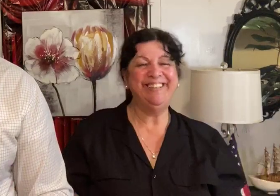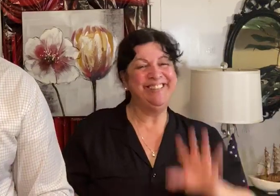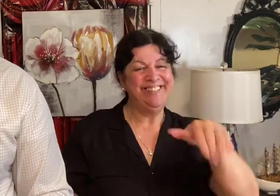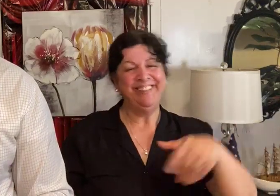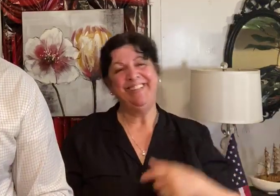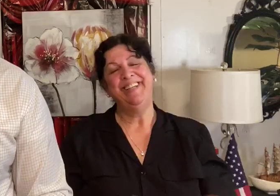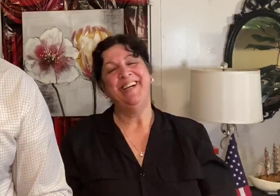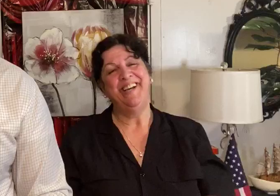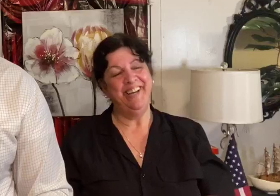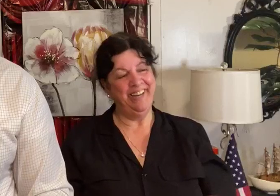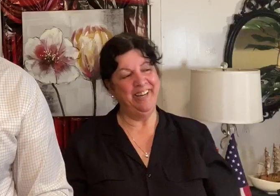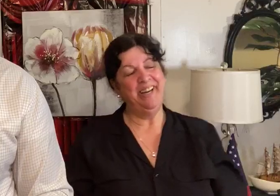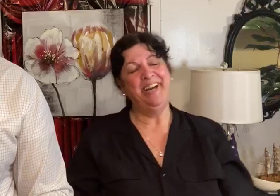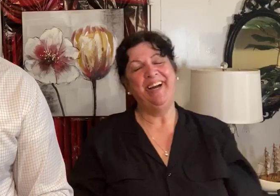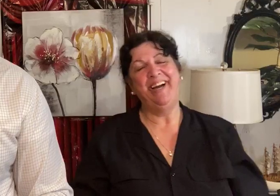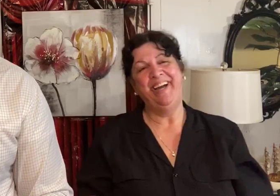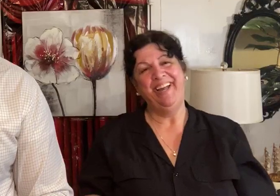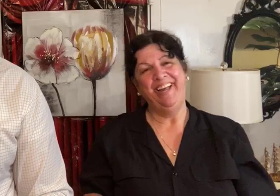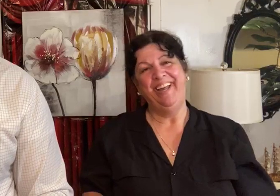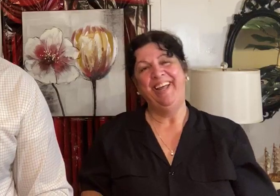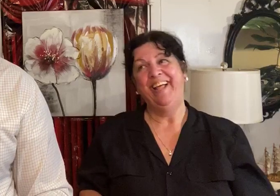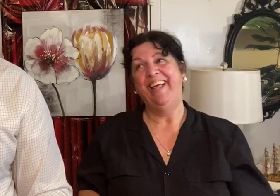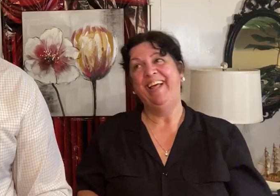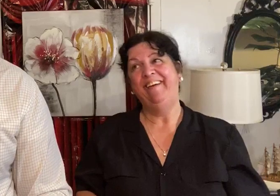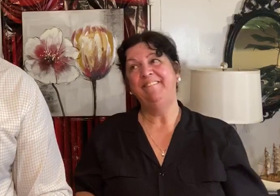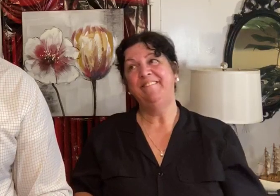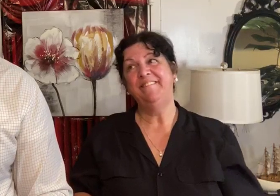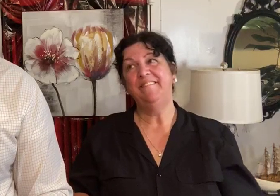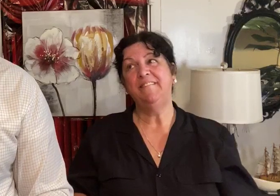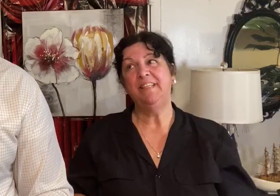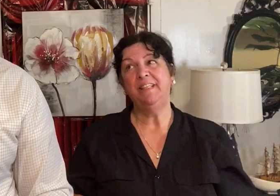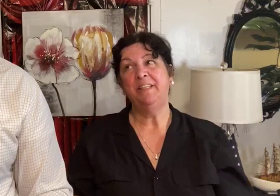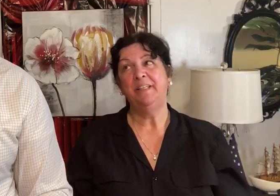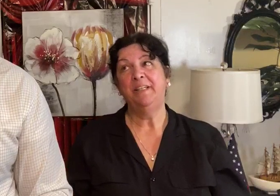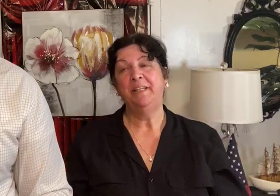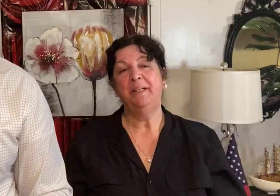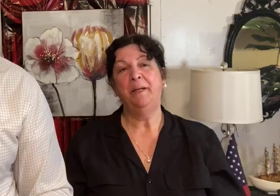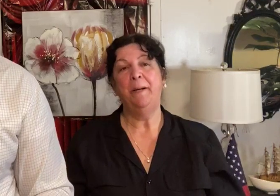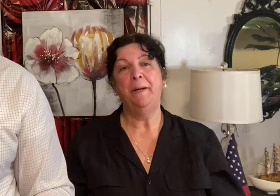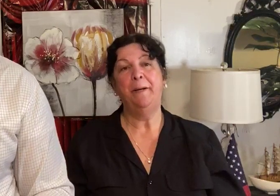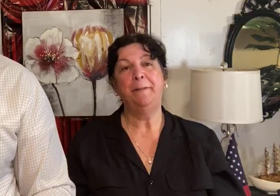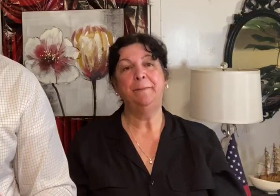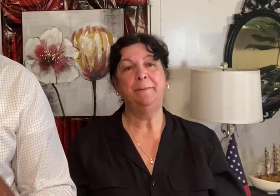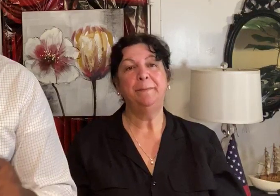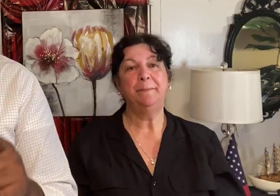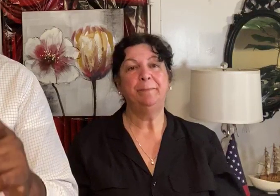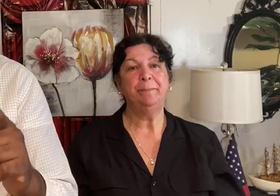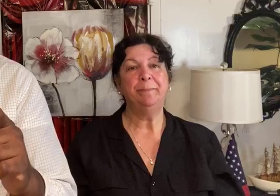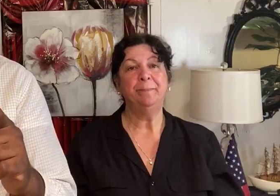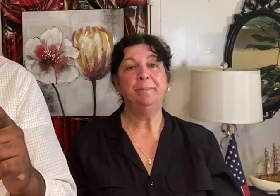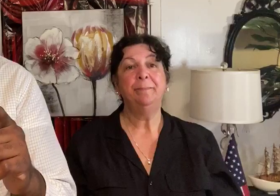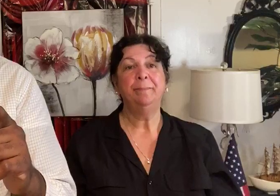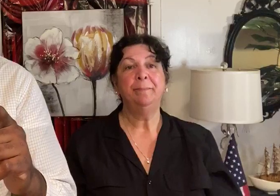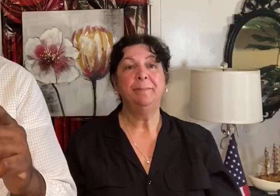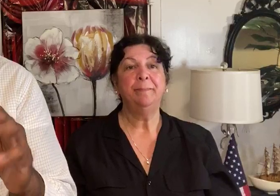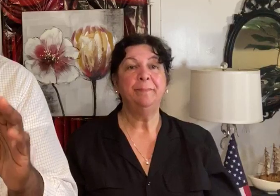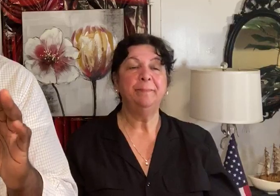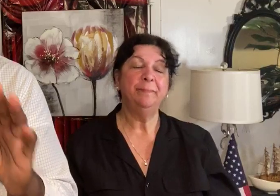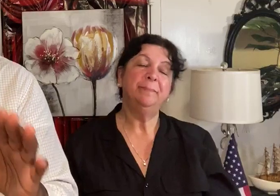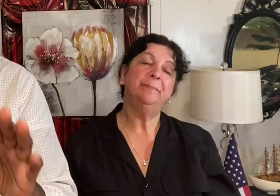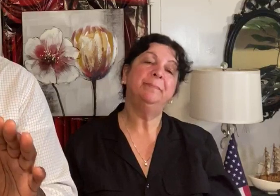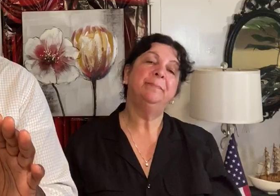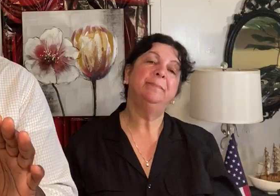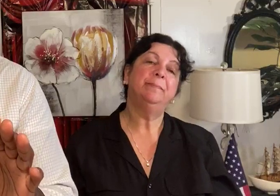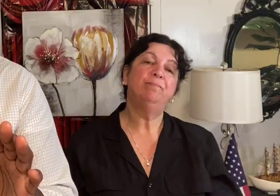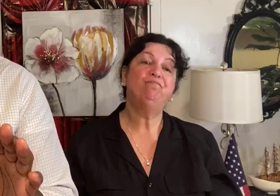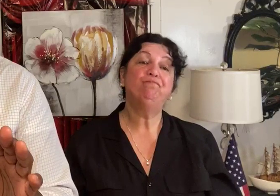works. Amen. All right. If we could fit that into our service. I don't think we can. All right. But